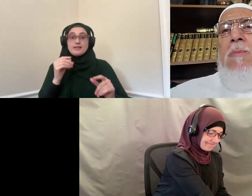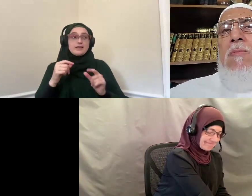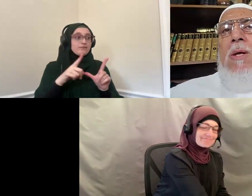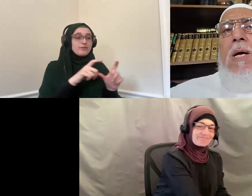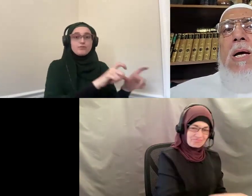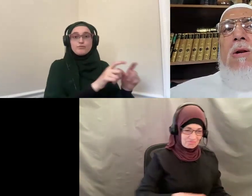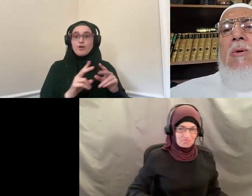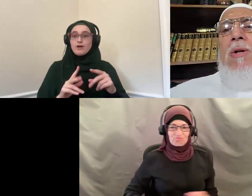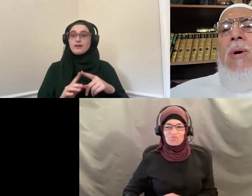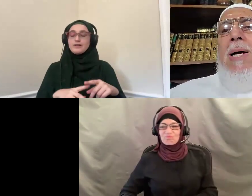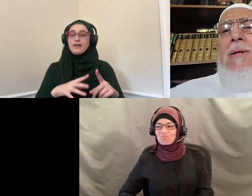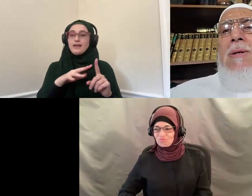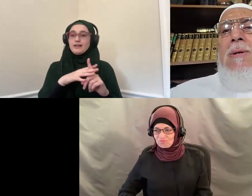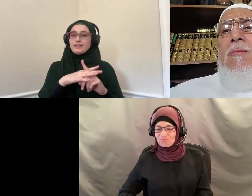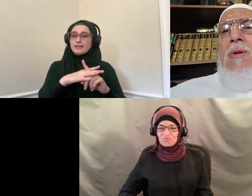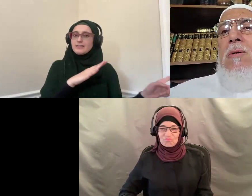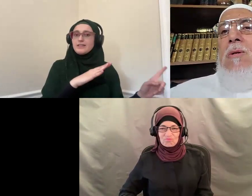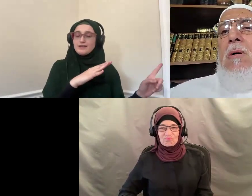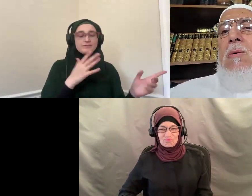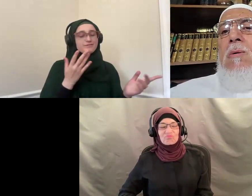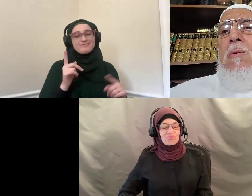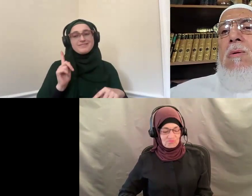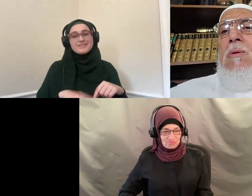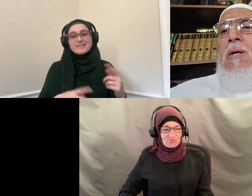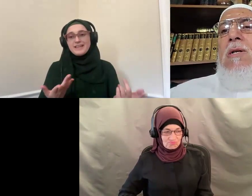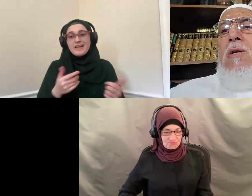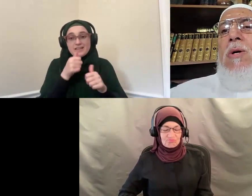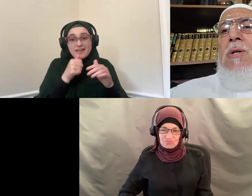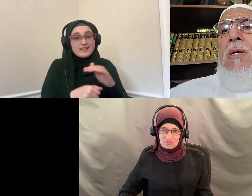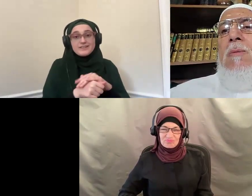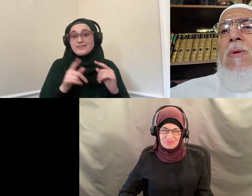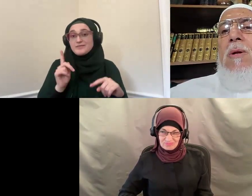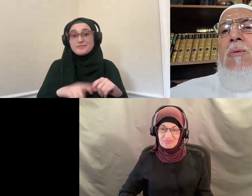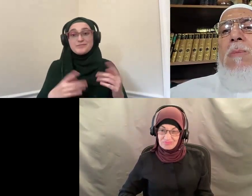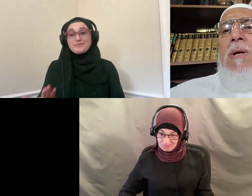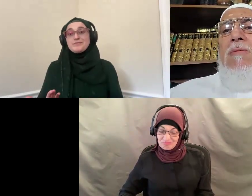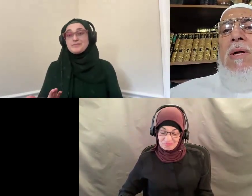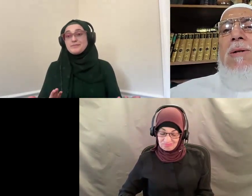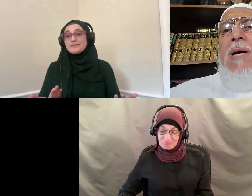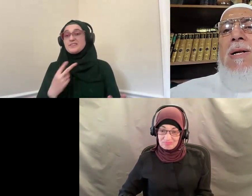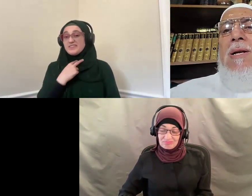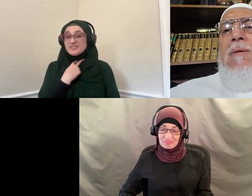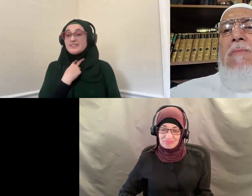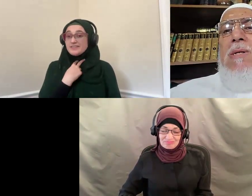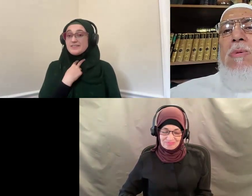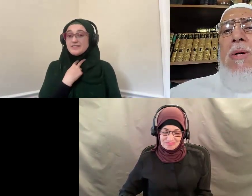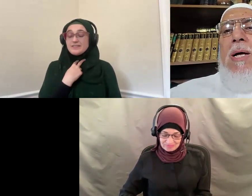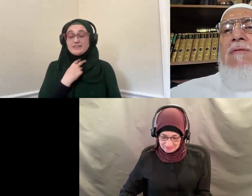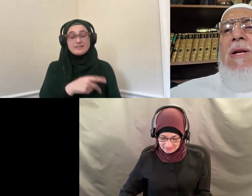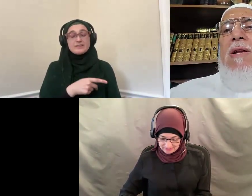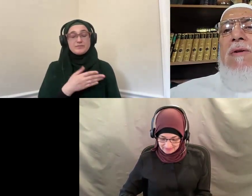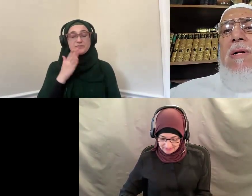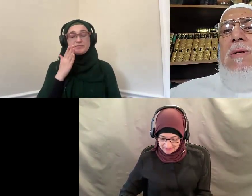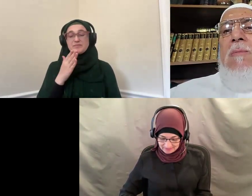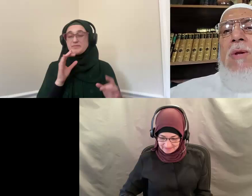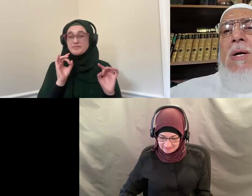escape, and no way to hide. So their situation will be very tightly miserable and